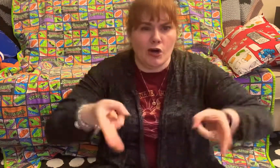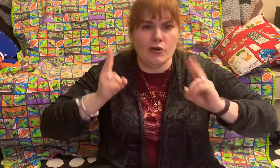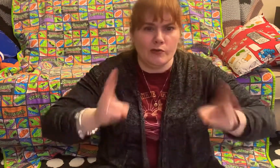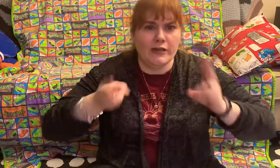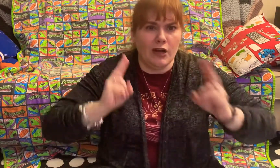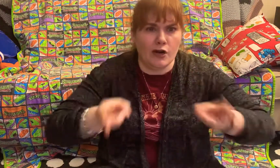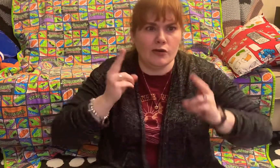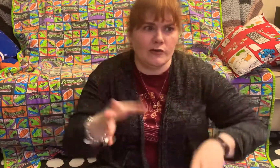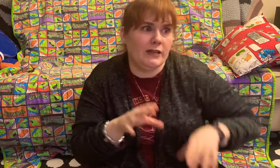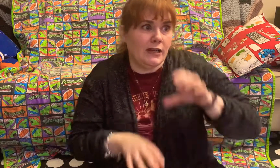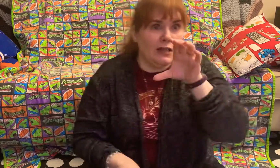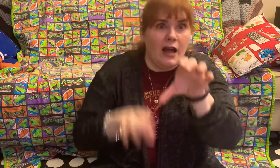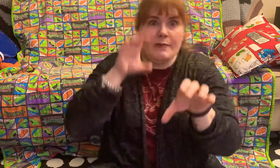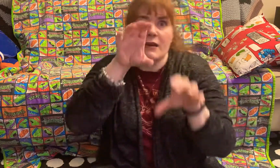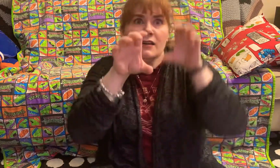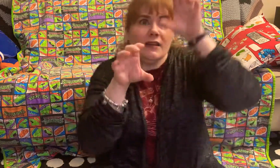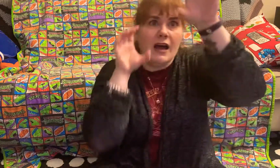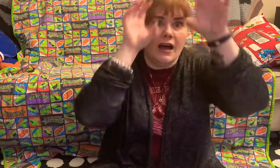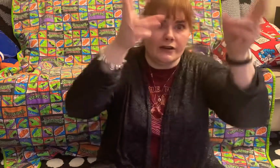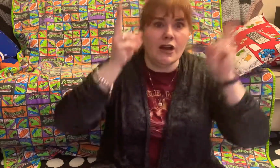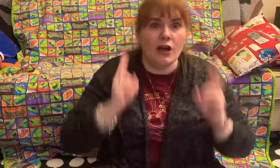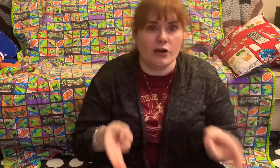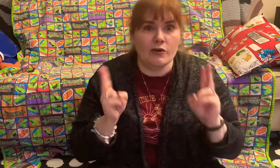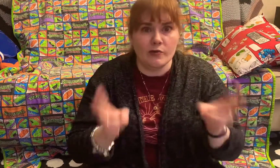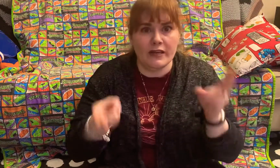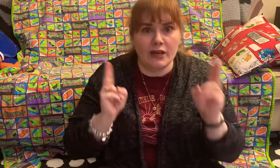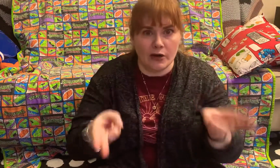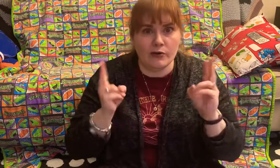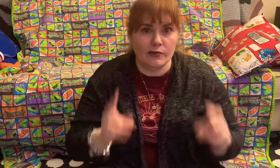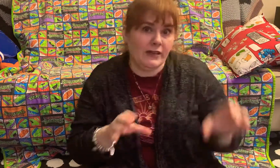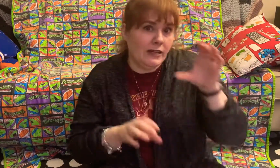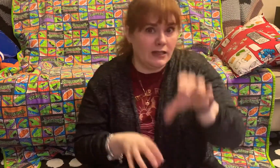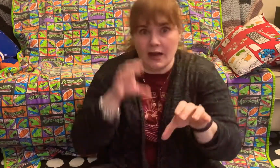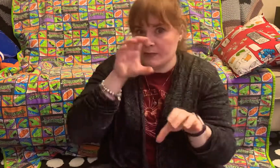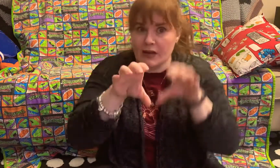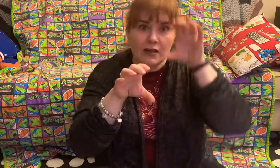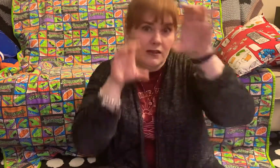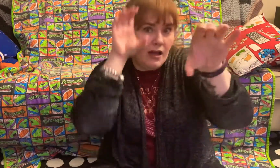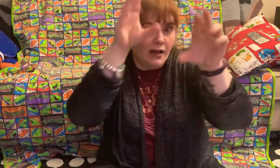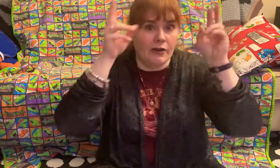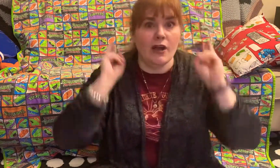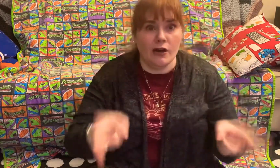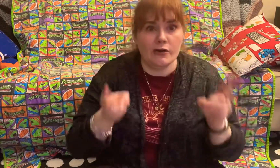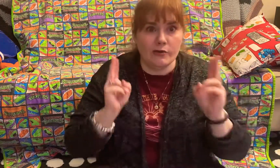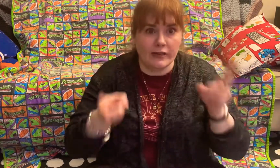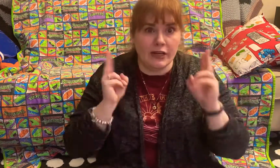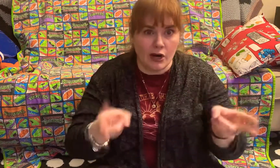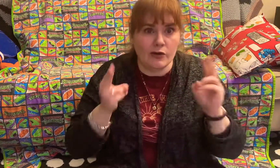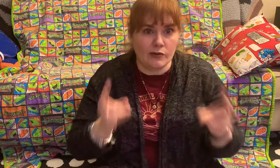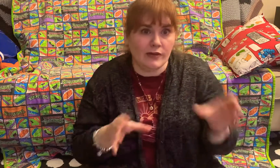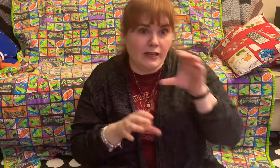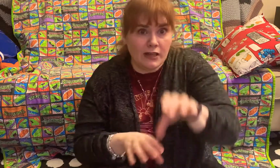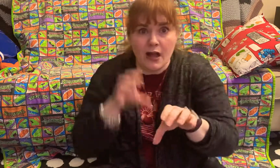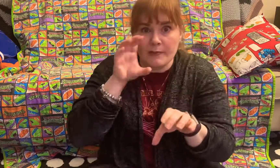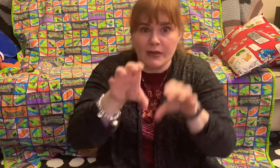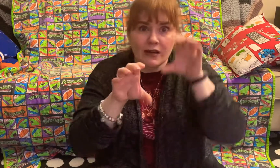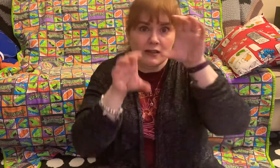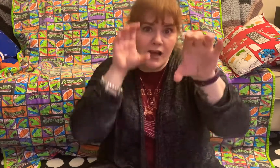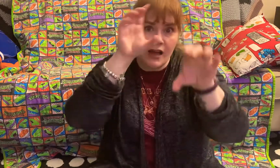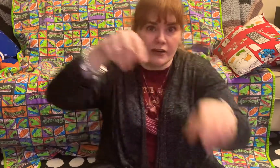Hurry, hurry, climb the ladder. Hurry, hurry, climb the ladder. Hurry, hurry, climb the ladder.